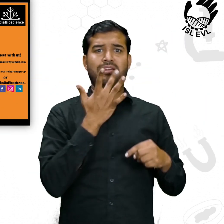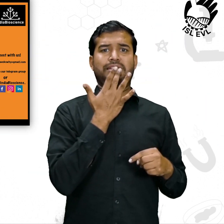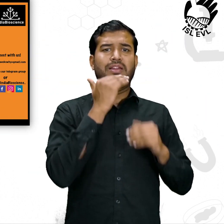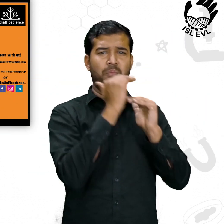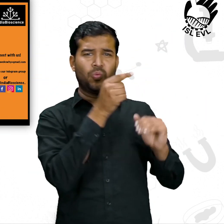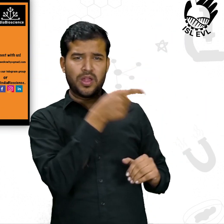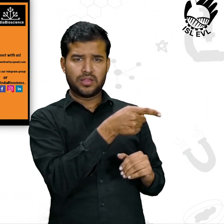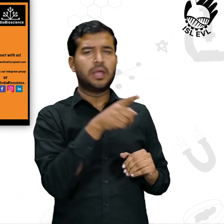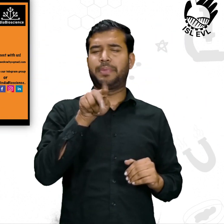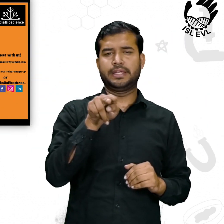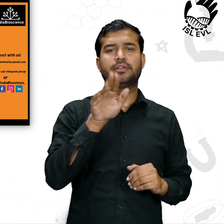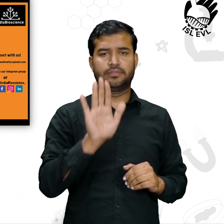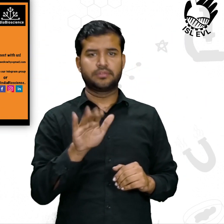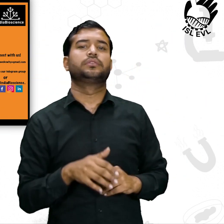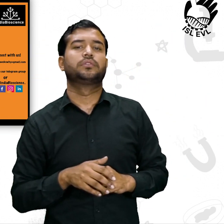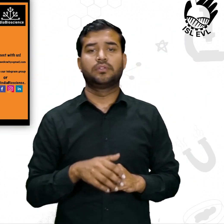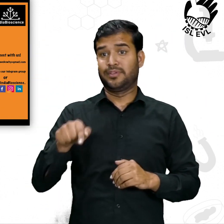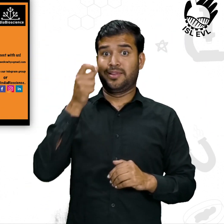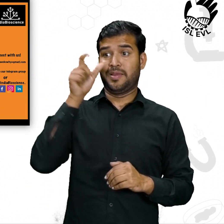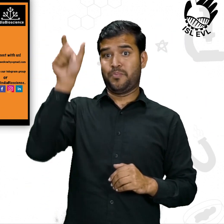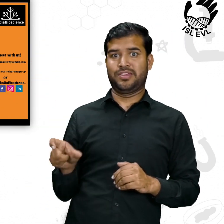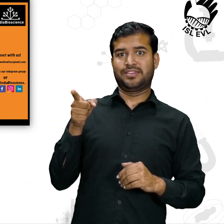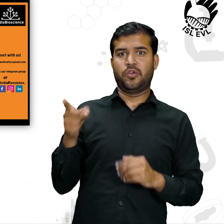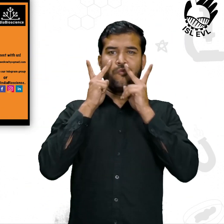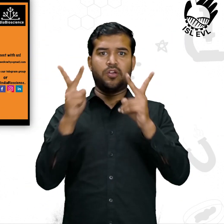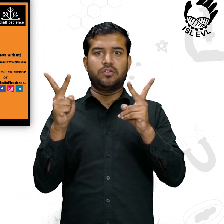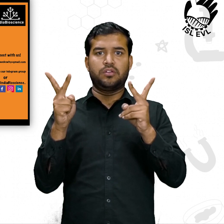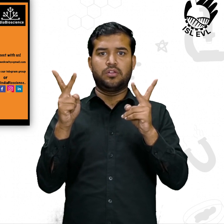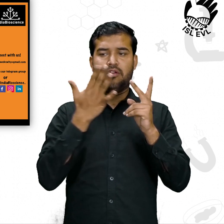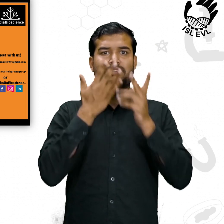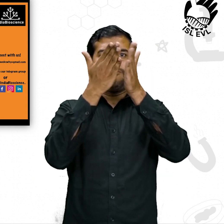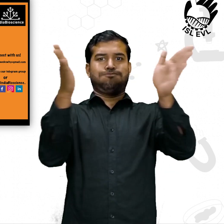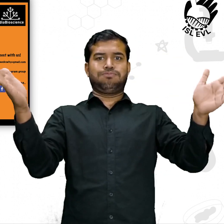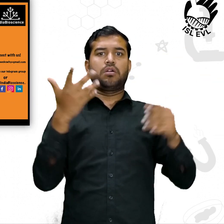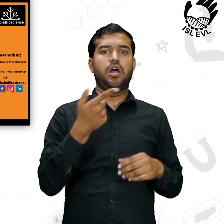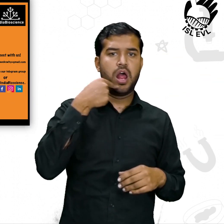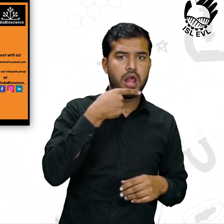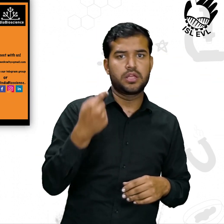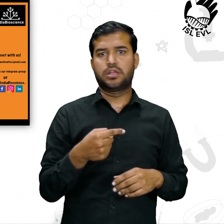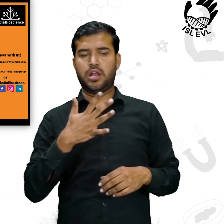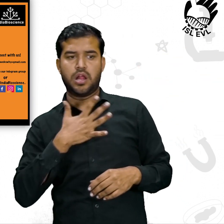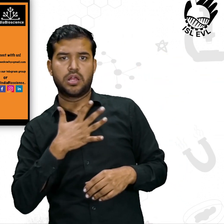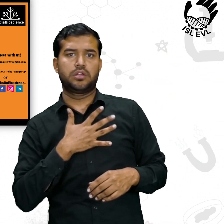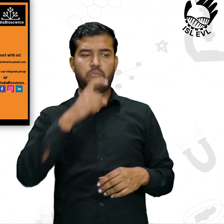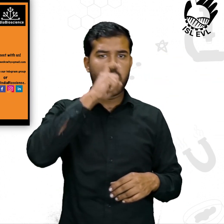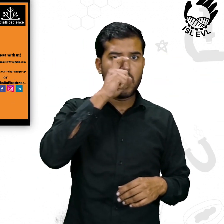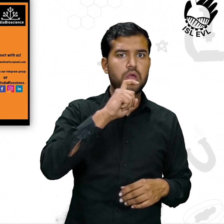like RGB, red, green, and blue. Can see in these, but most ungulates can see only in two colors, maybe like green and